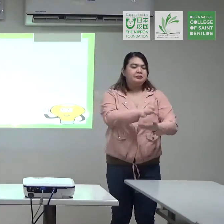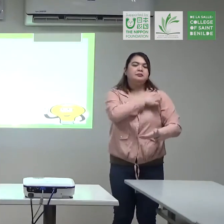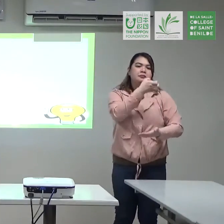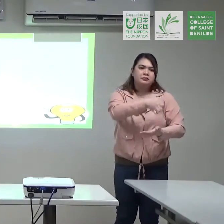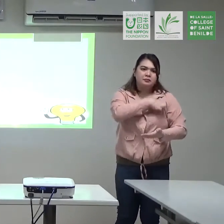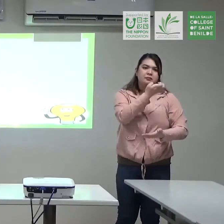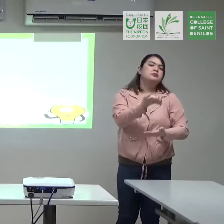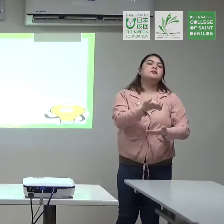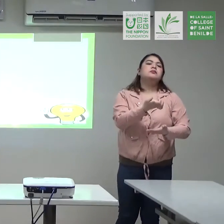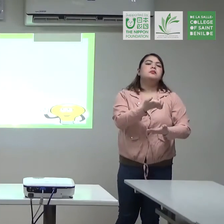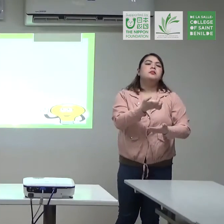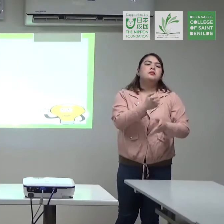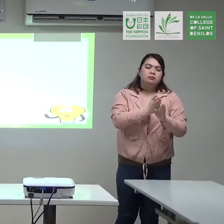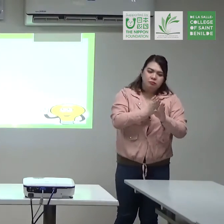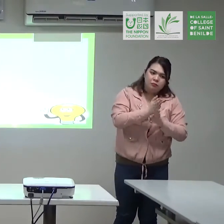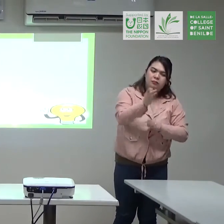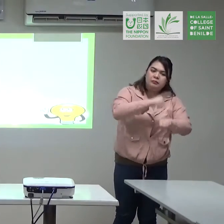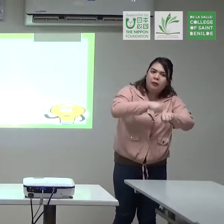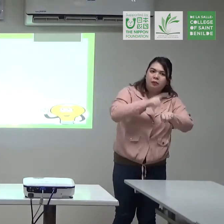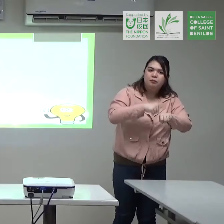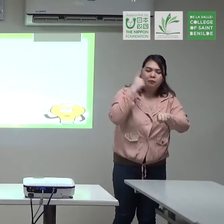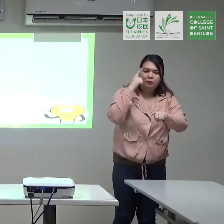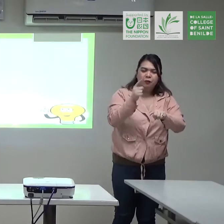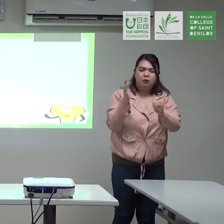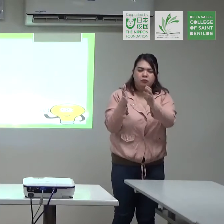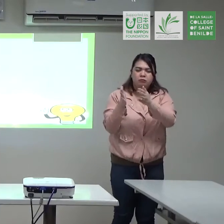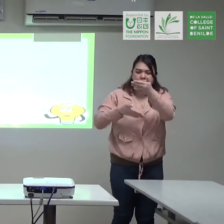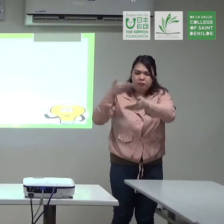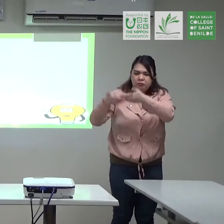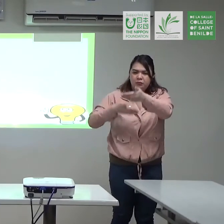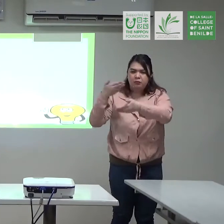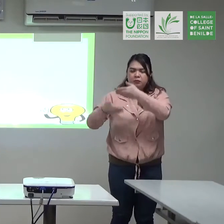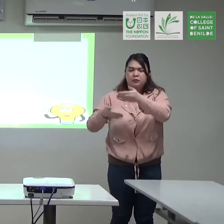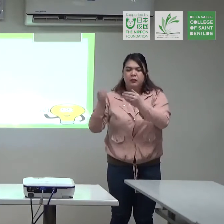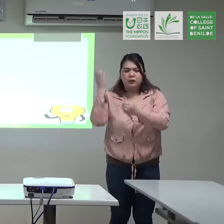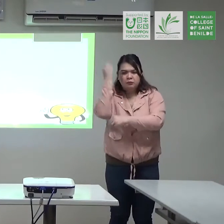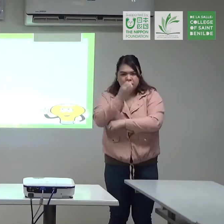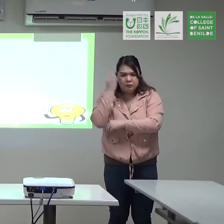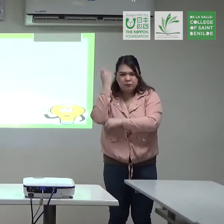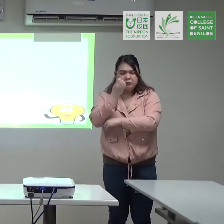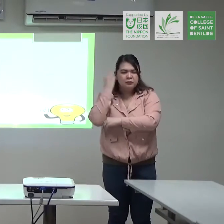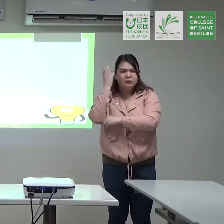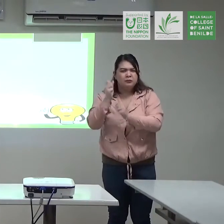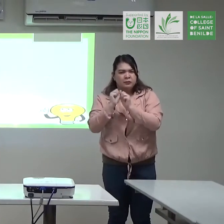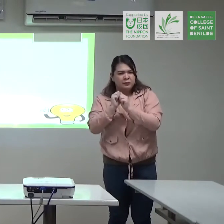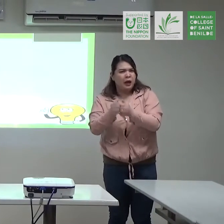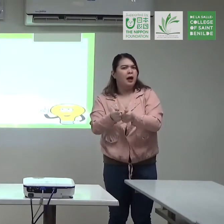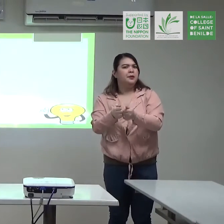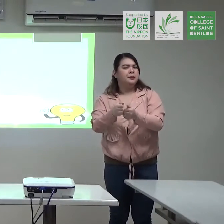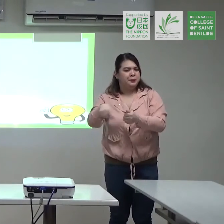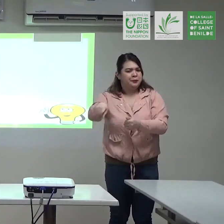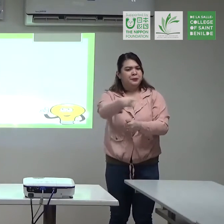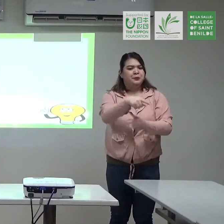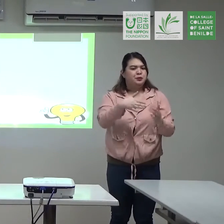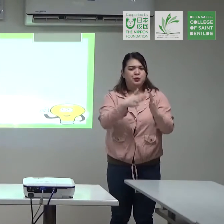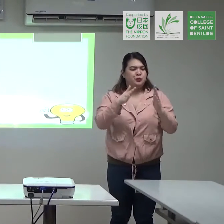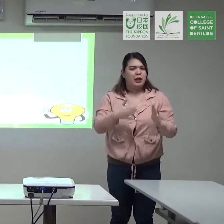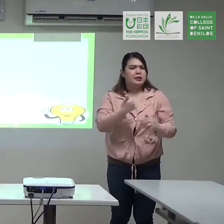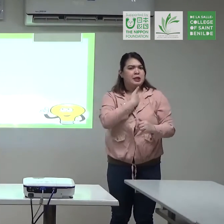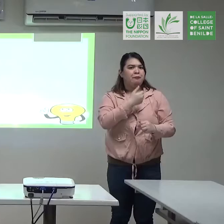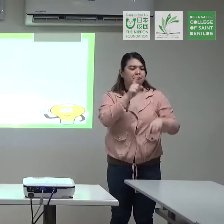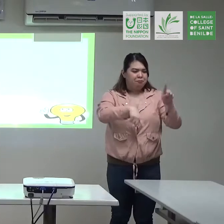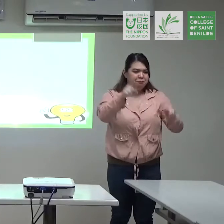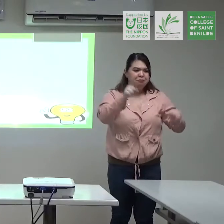and in time direct them toward productive lines of thinking about how they can improve their